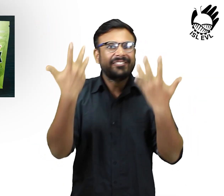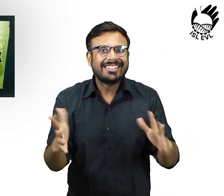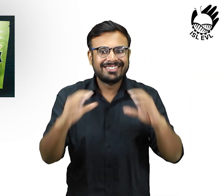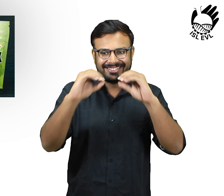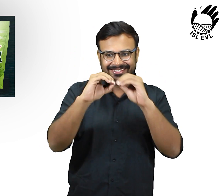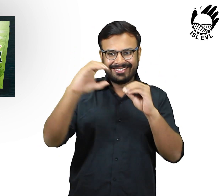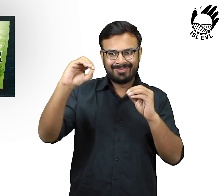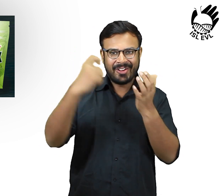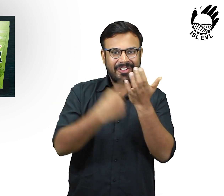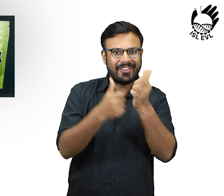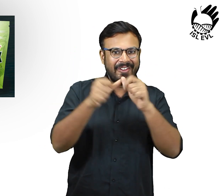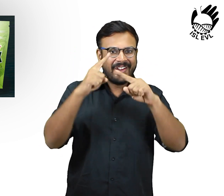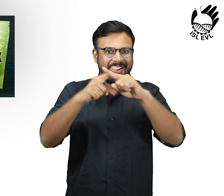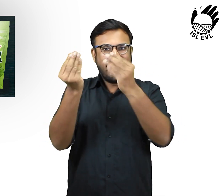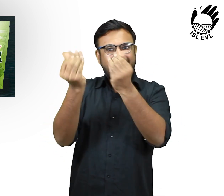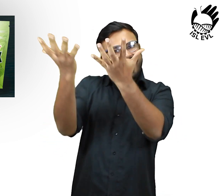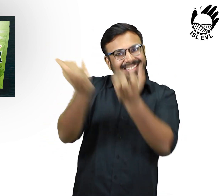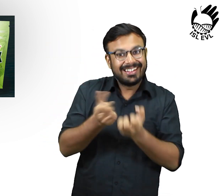slime. Step 1.